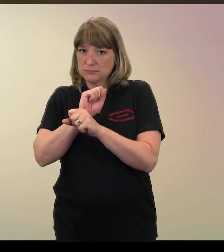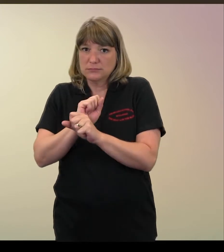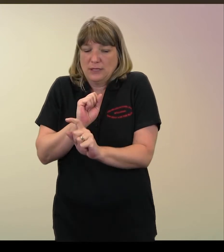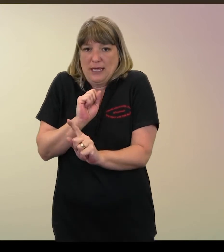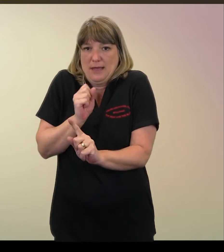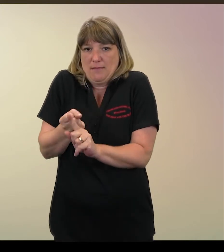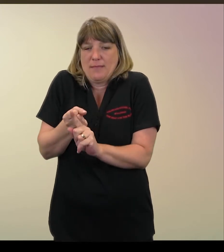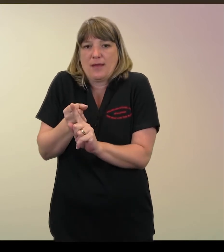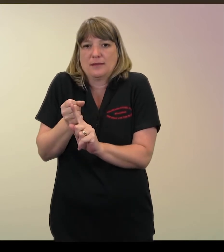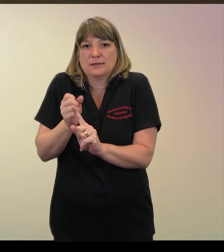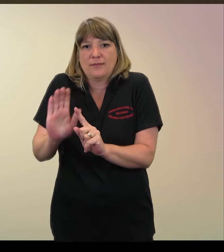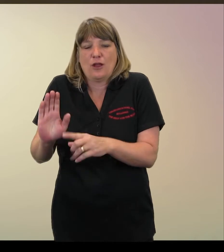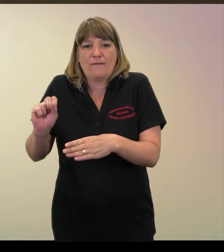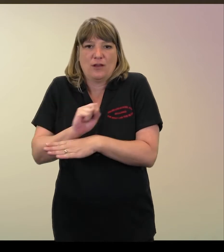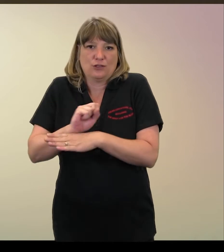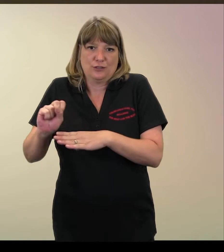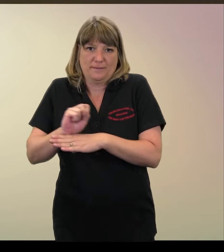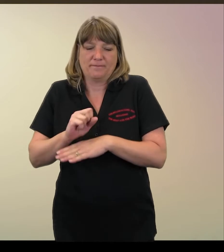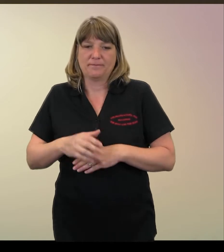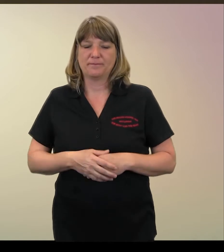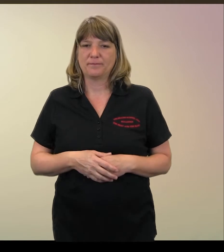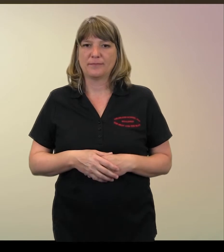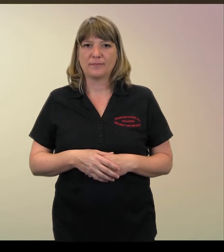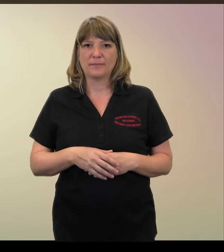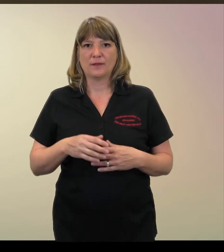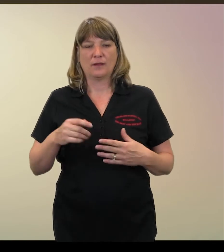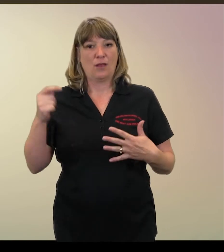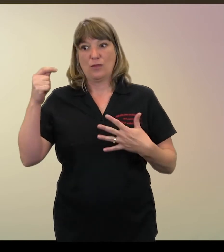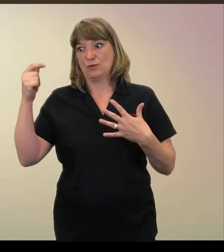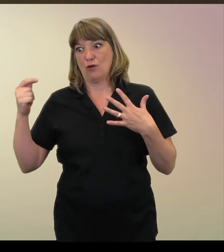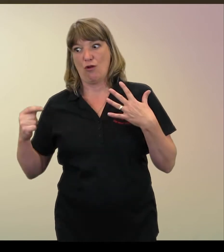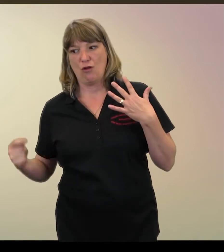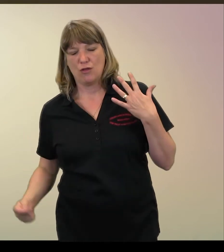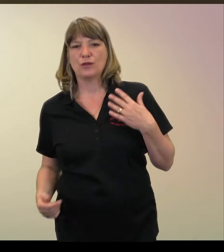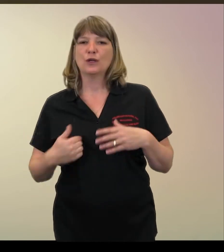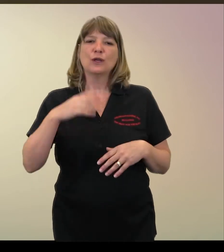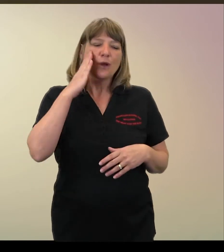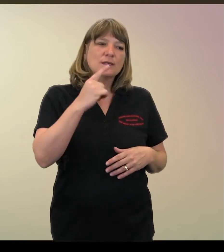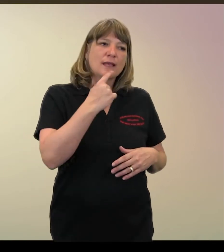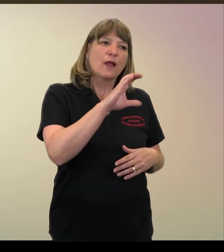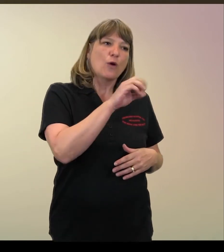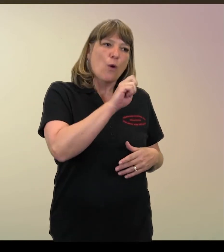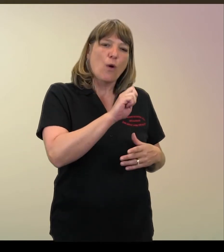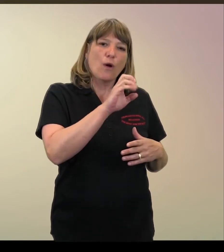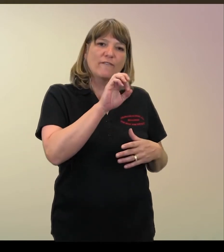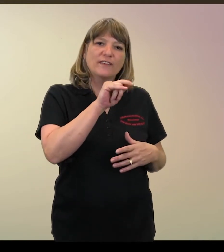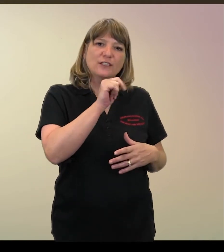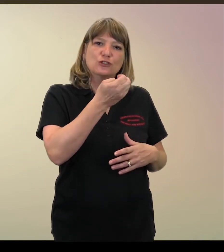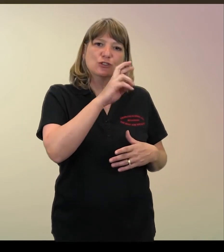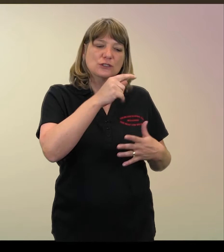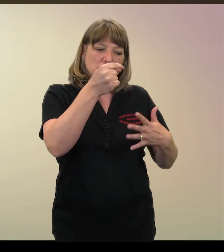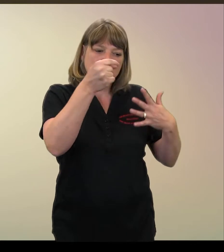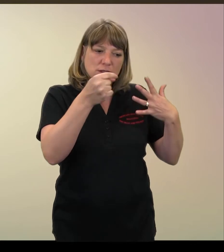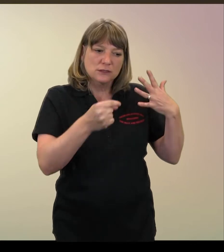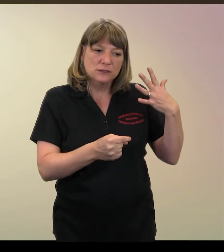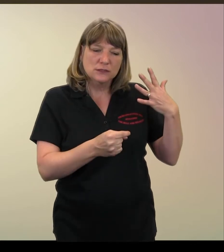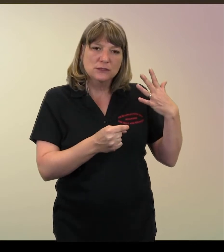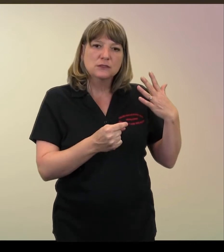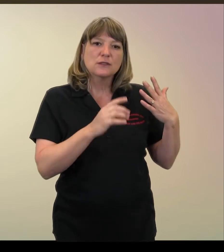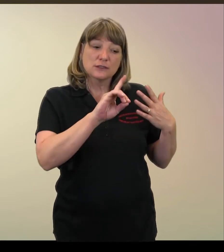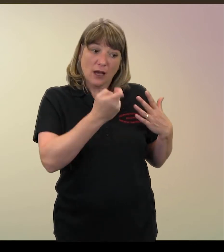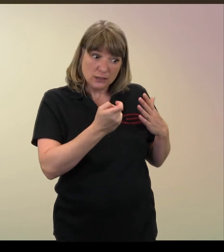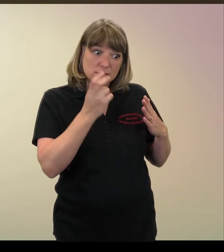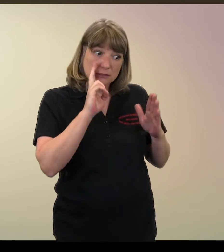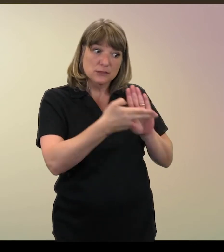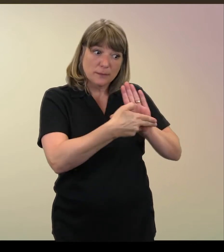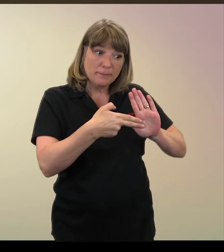definite impact on the child's functioning. So those are all, even though we talk about the core features that we look